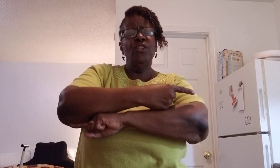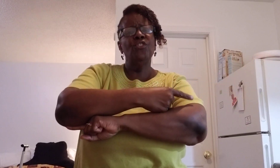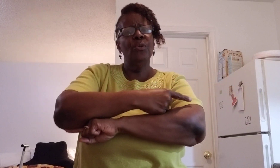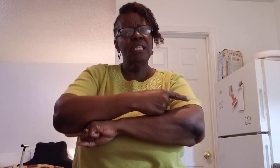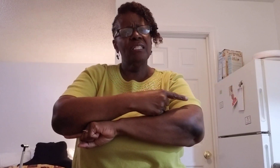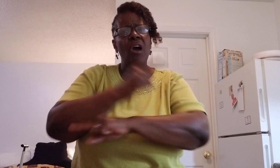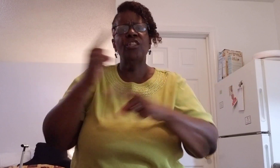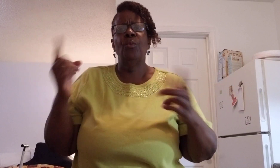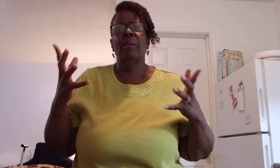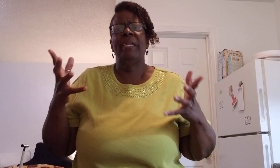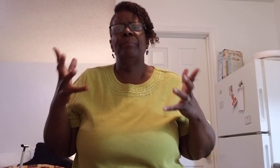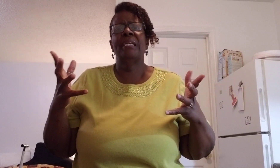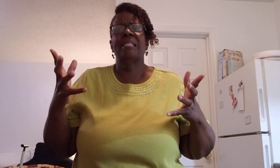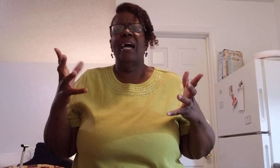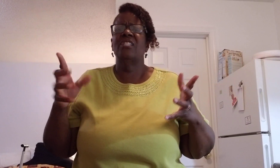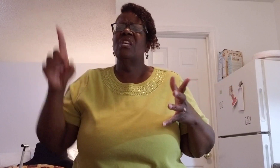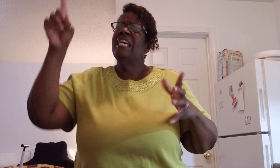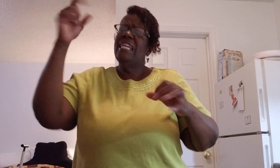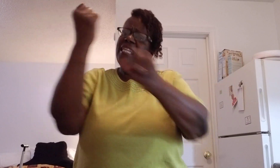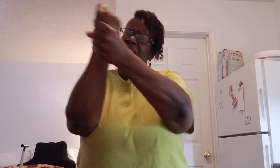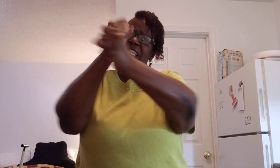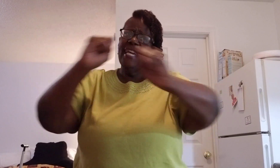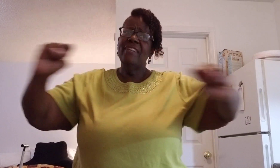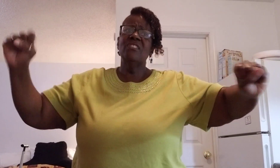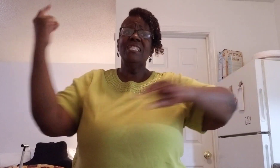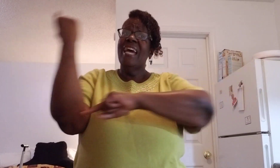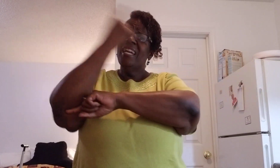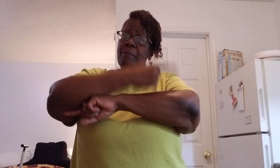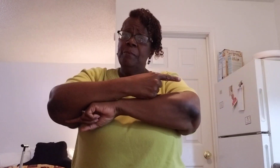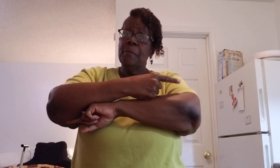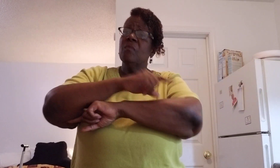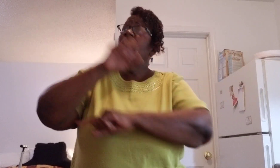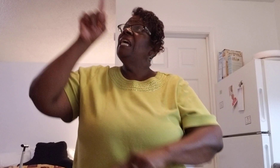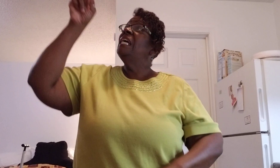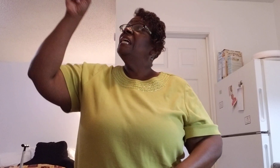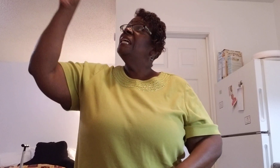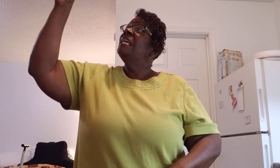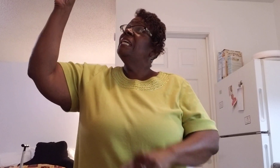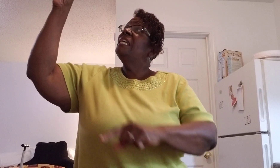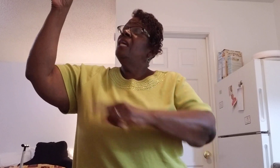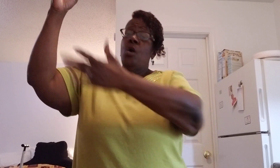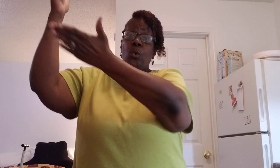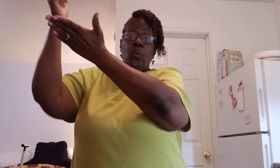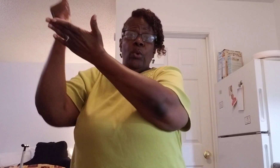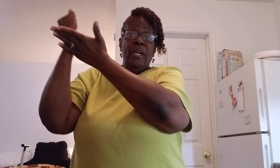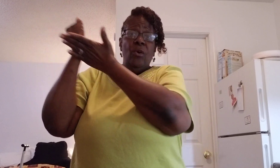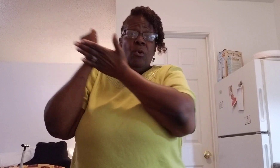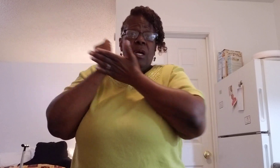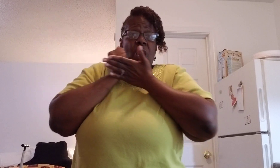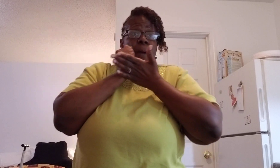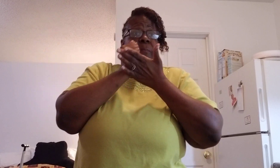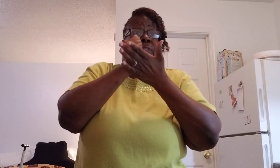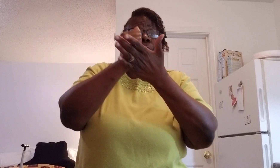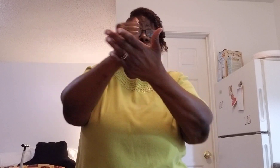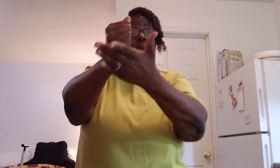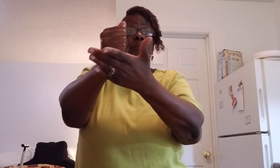doing the song, you want to make big signs. He saves the day. He will come through. He